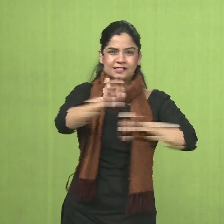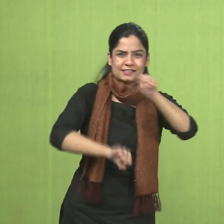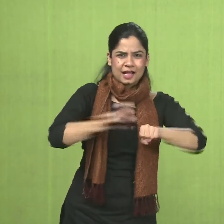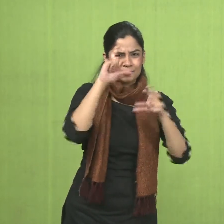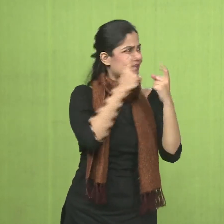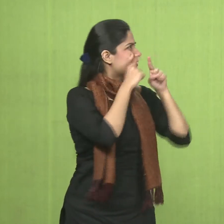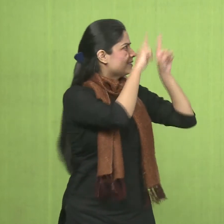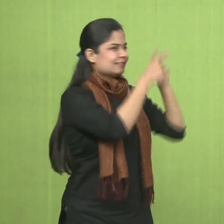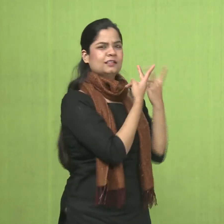transportation.